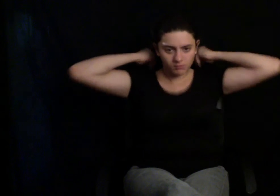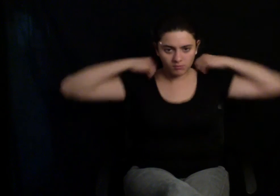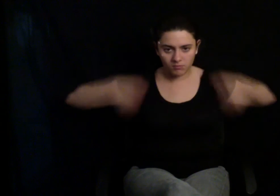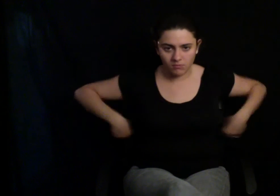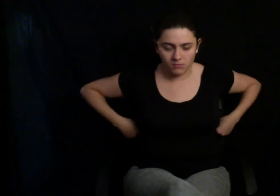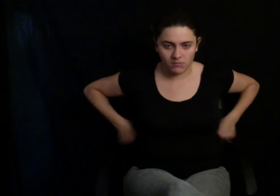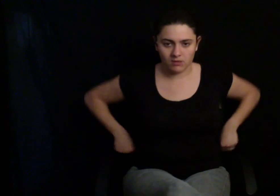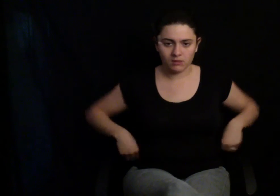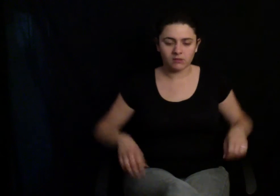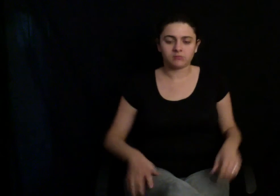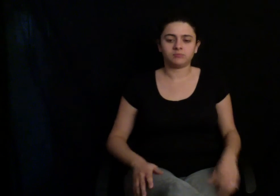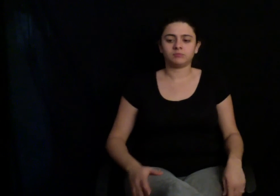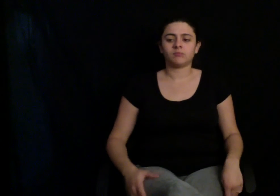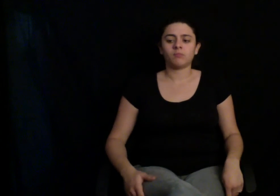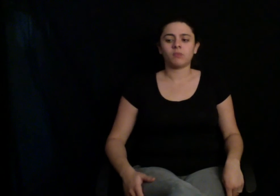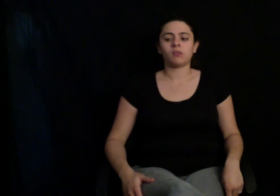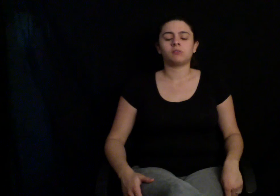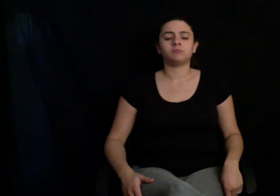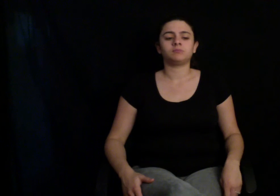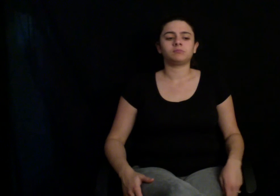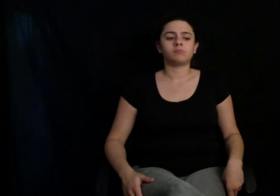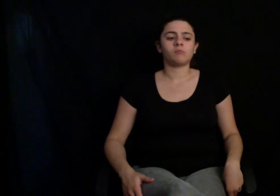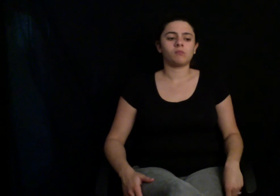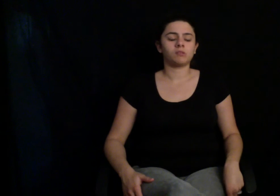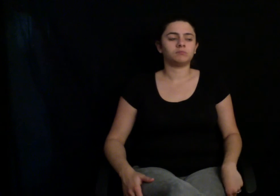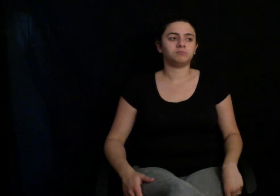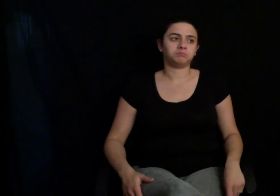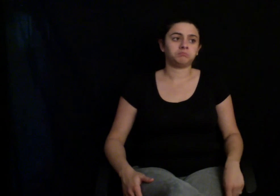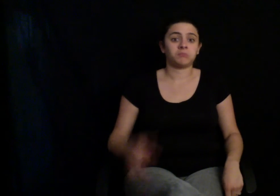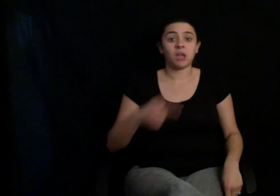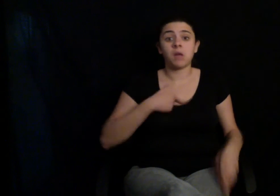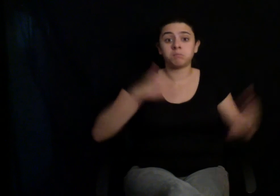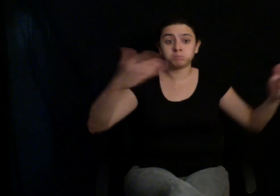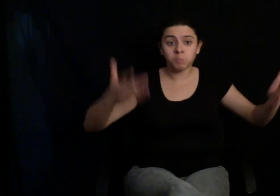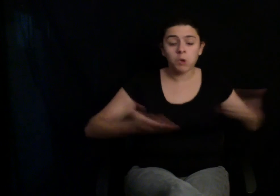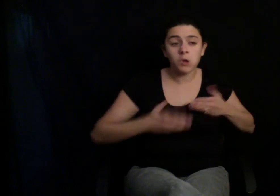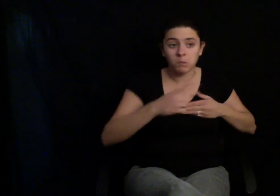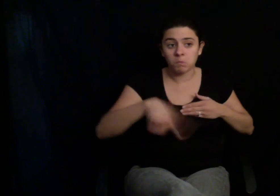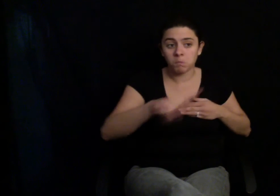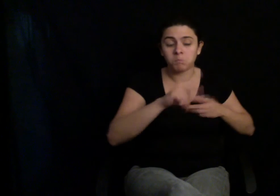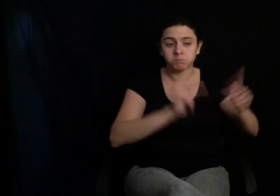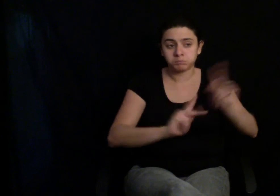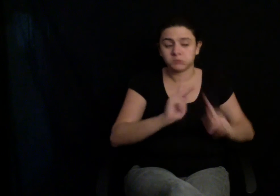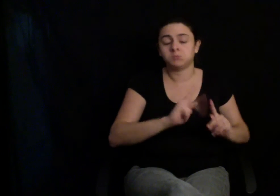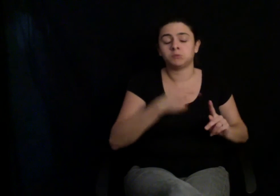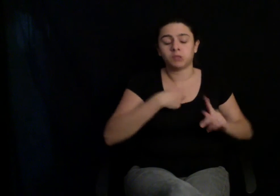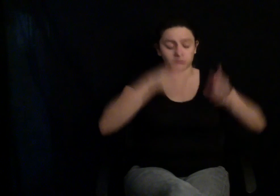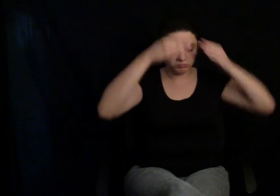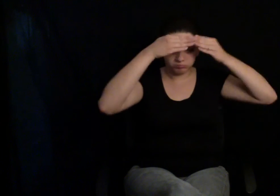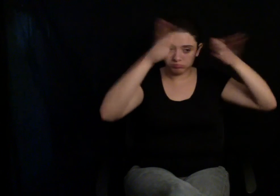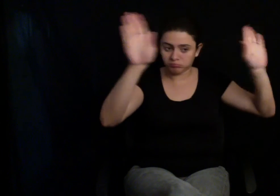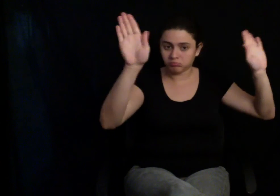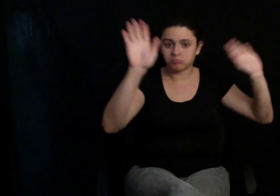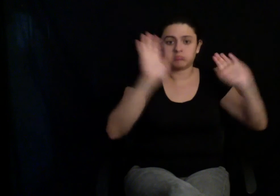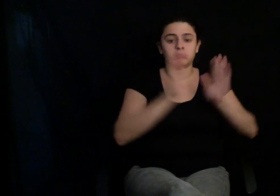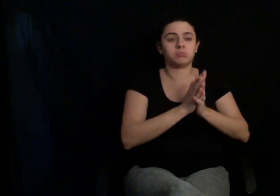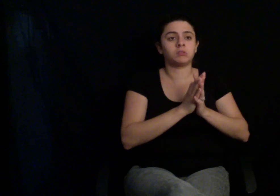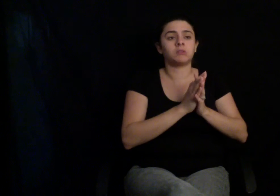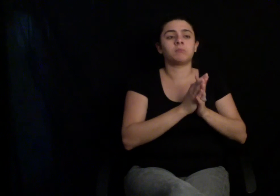PMO. I want to reboot." And I'll be like, "Sure, welcome to the community. I'm very open-minded. I'll unban people if they genuinely want to